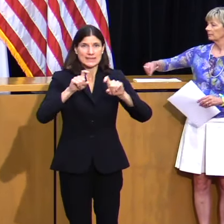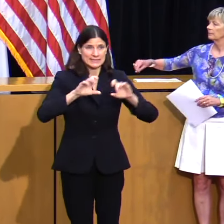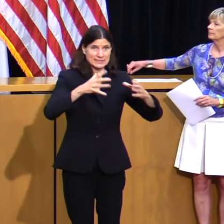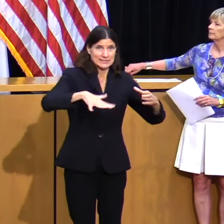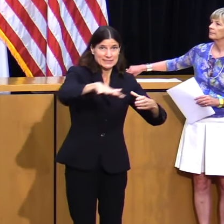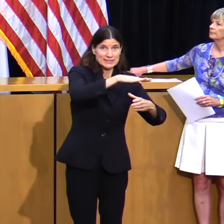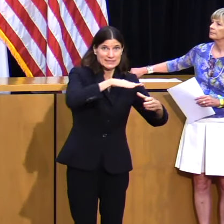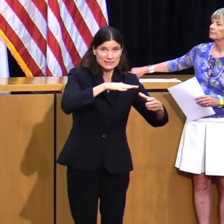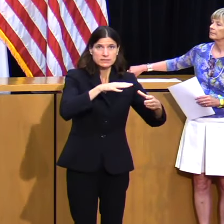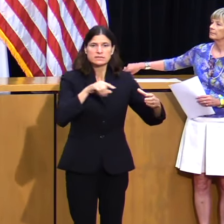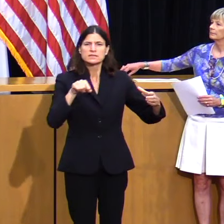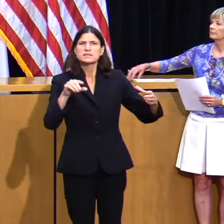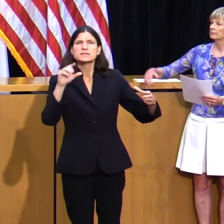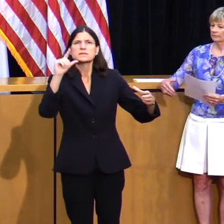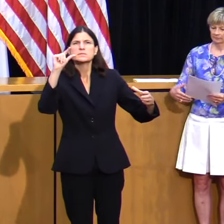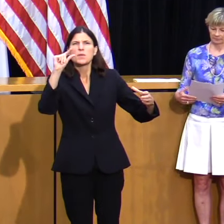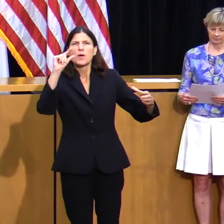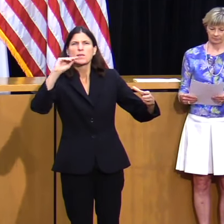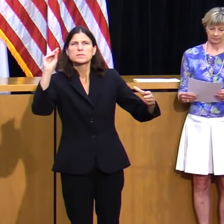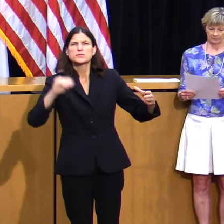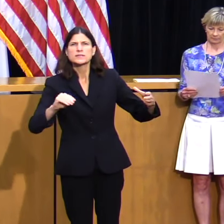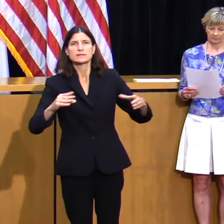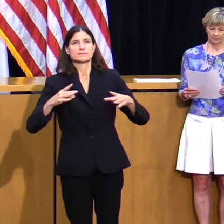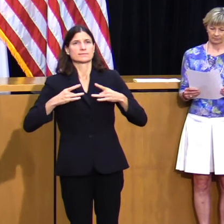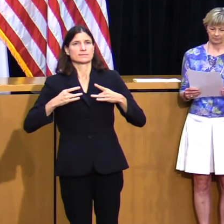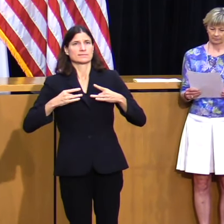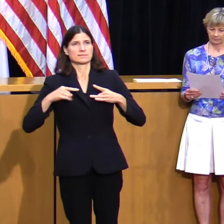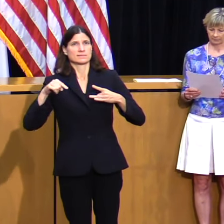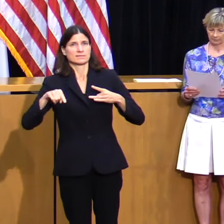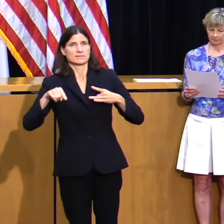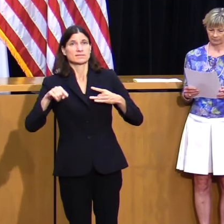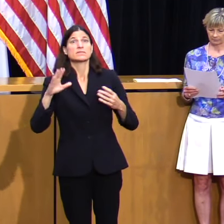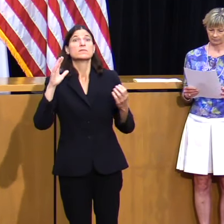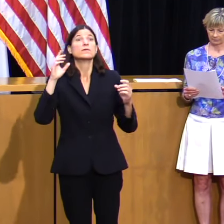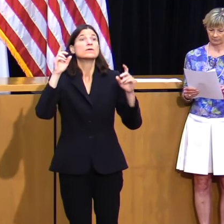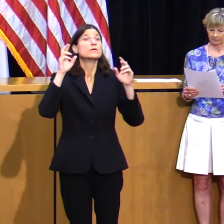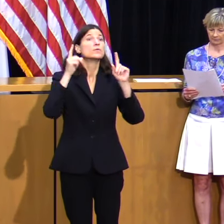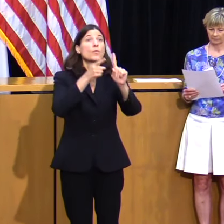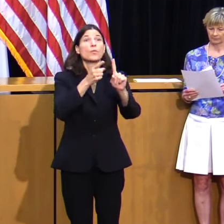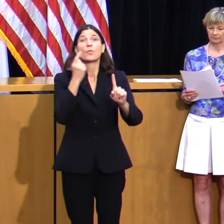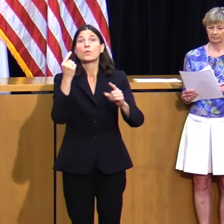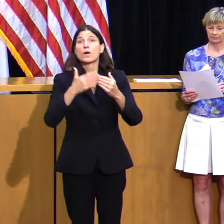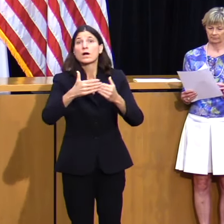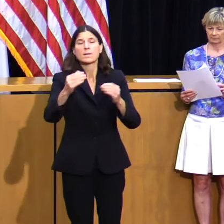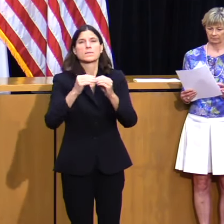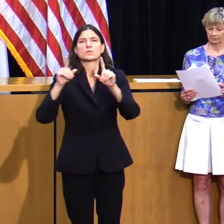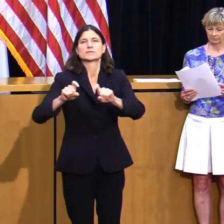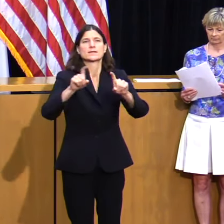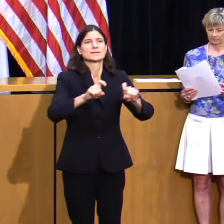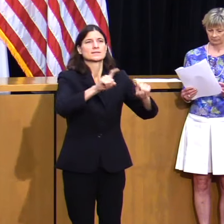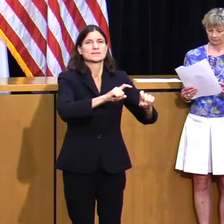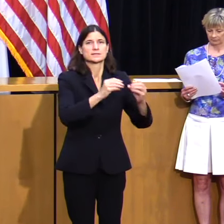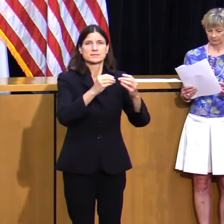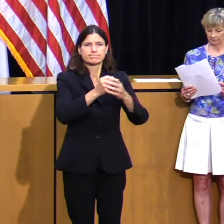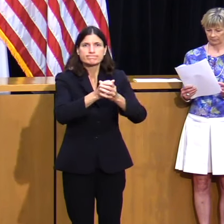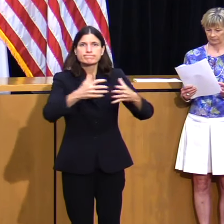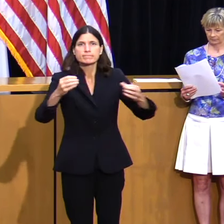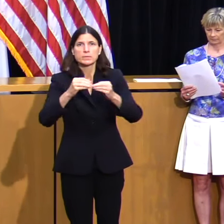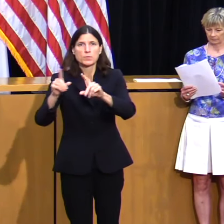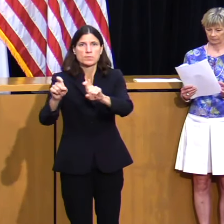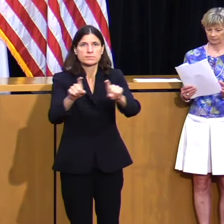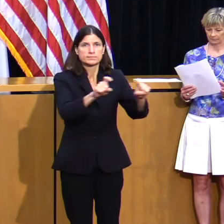of people tested compared to the spring and early summer. Yesterday, there were 262 new positive cases